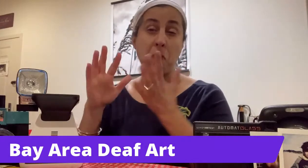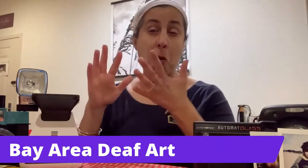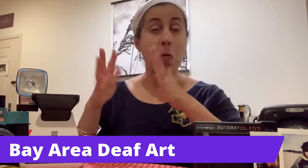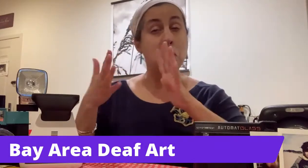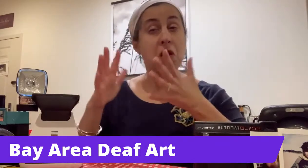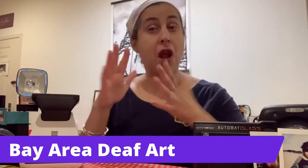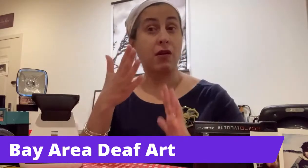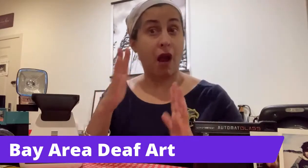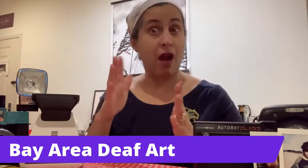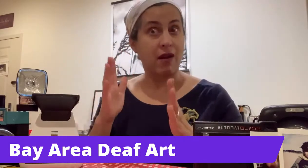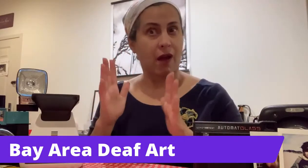during that time,